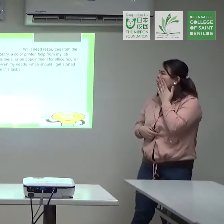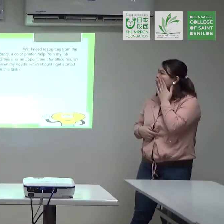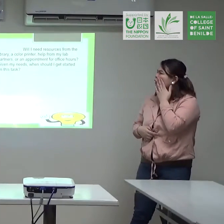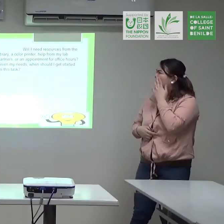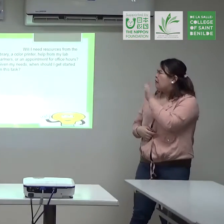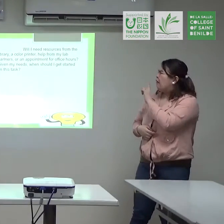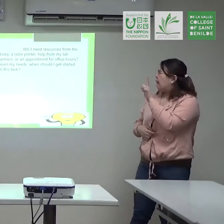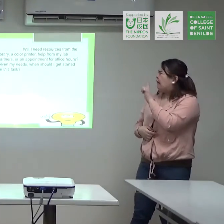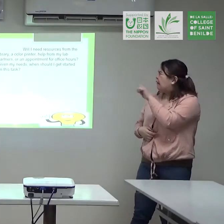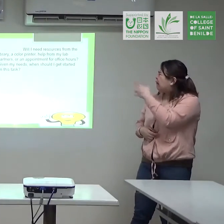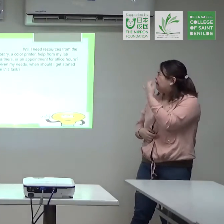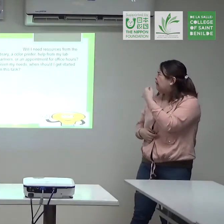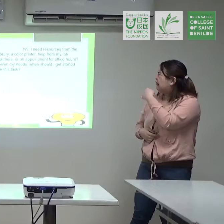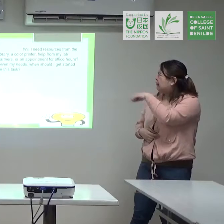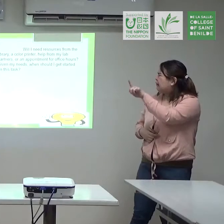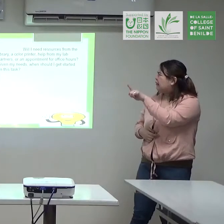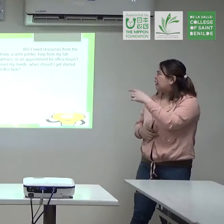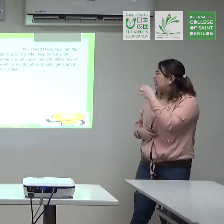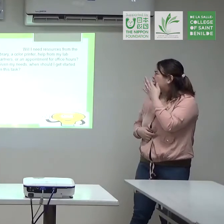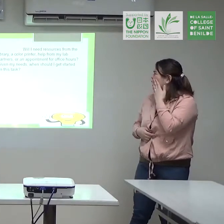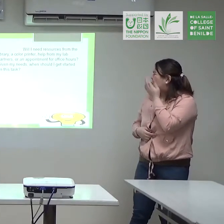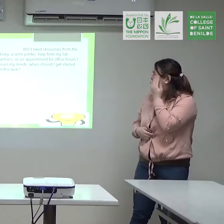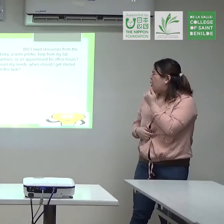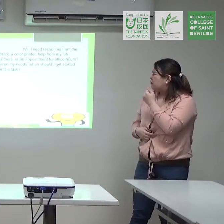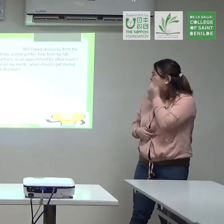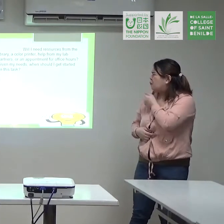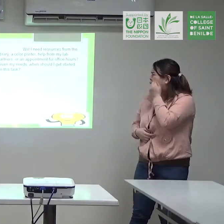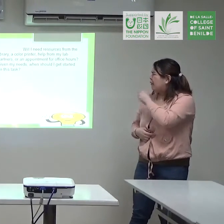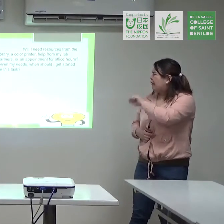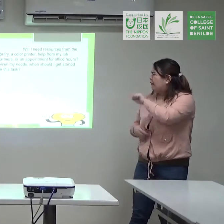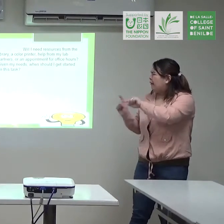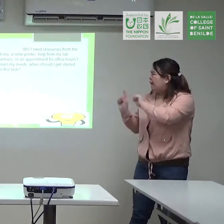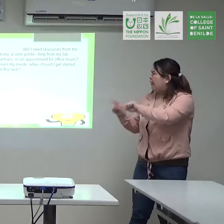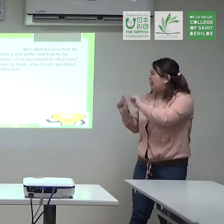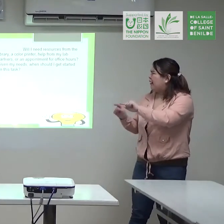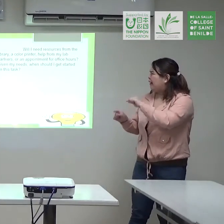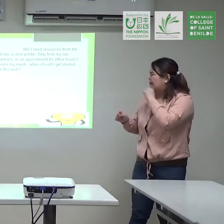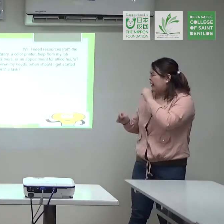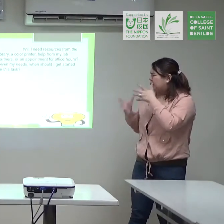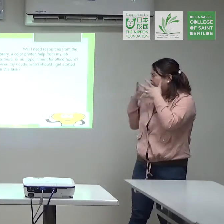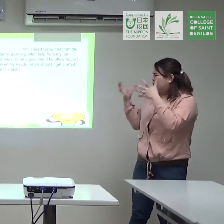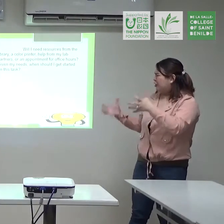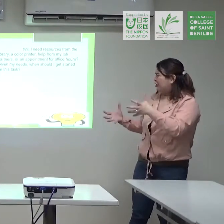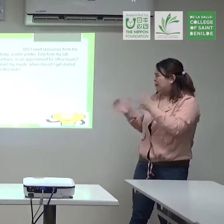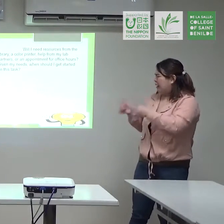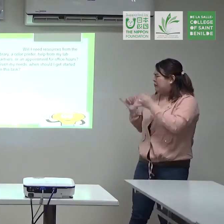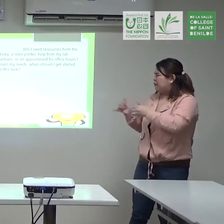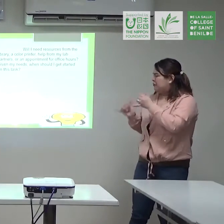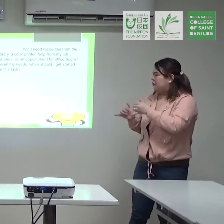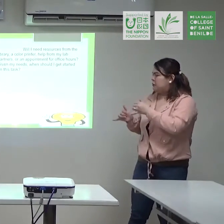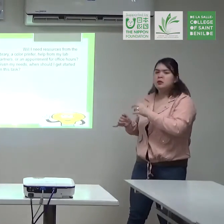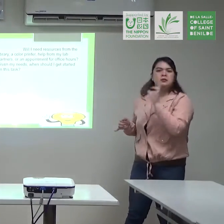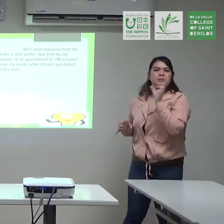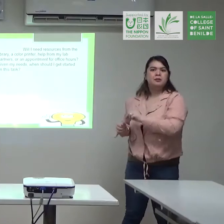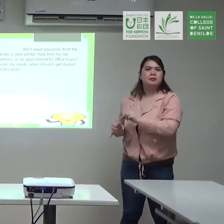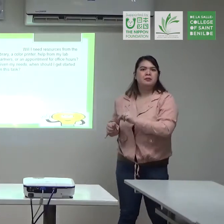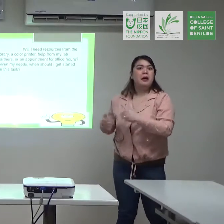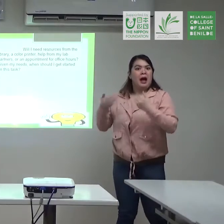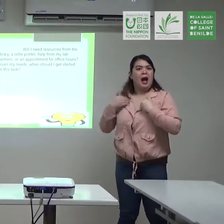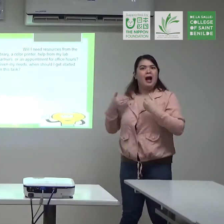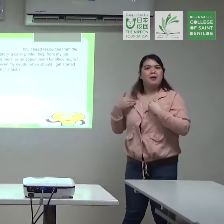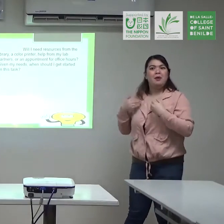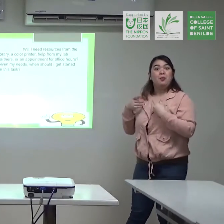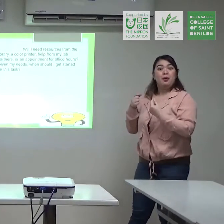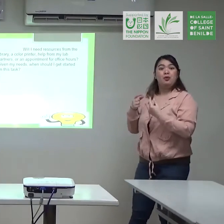in Jollibee? Why are you always there in Jollibee? You're not gaining weight naman always at Jollibee. Hindi pala. Ang ginagawa